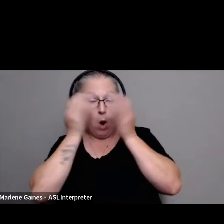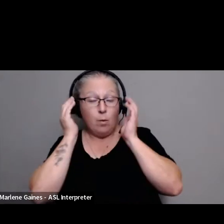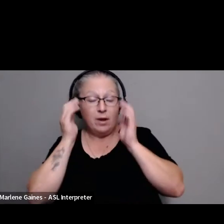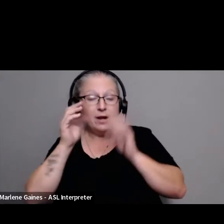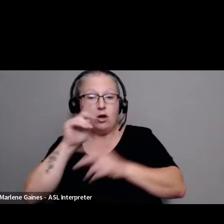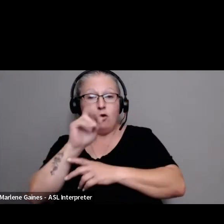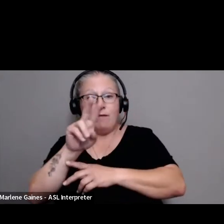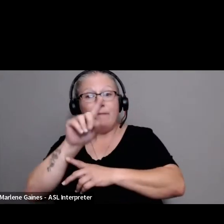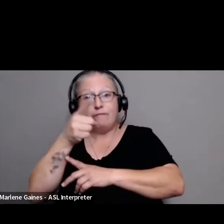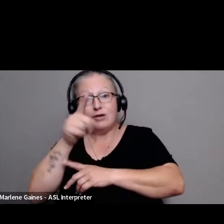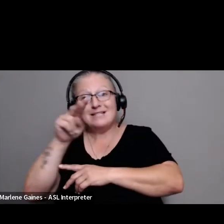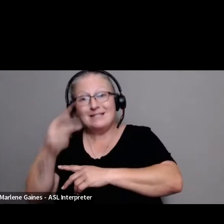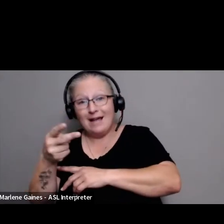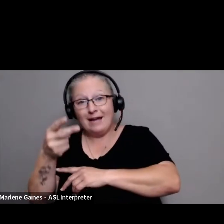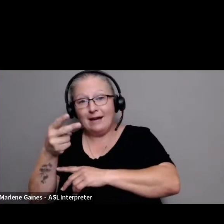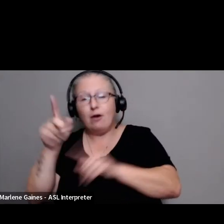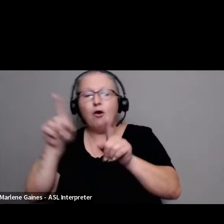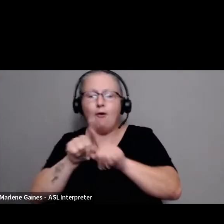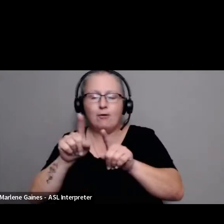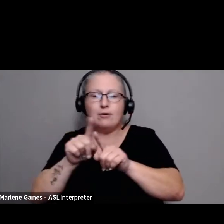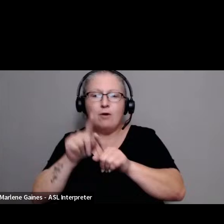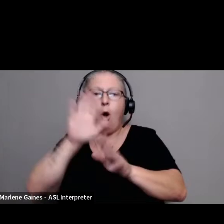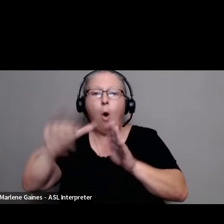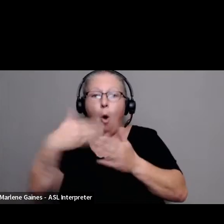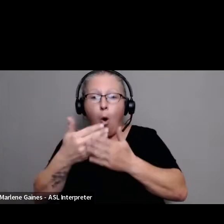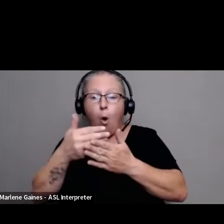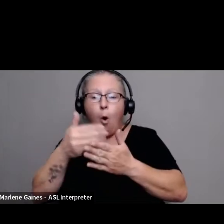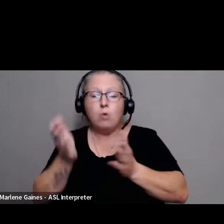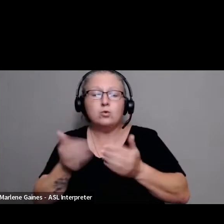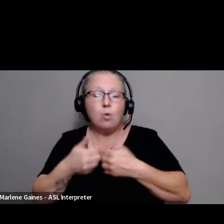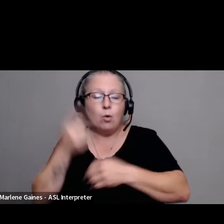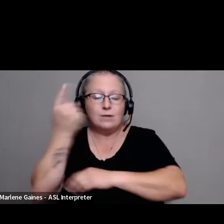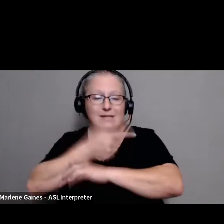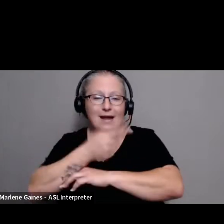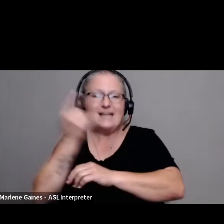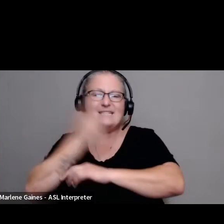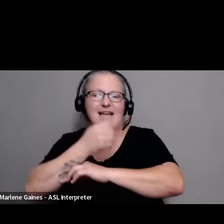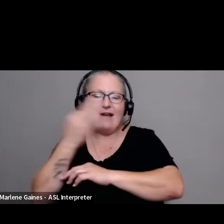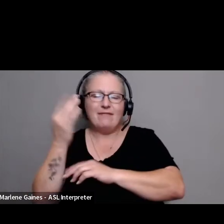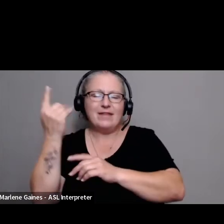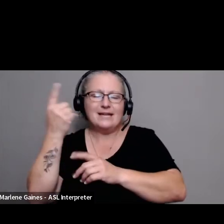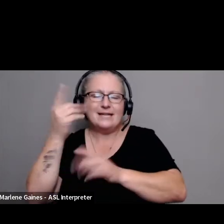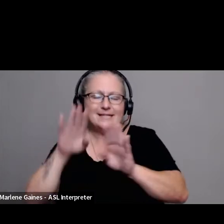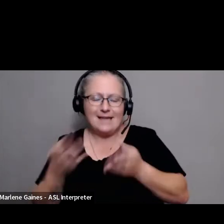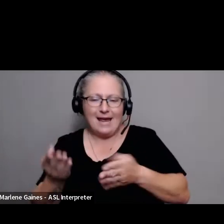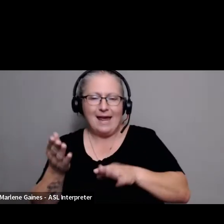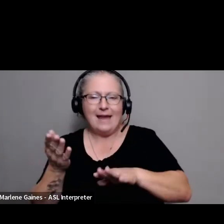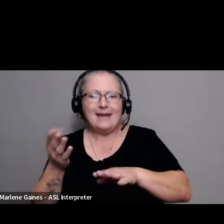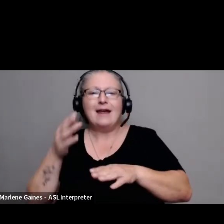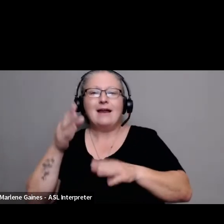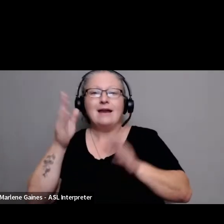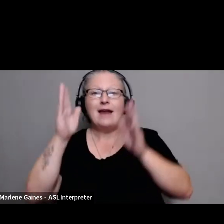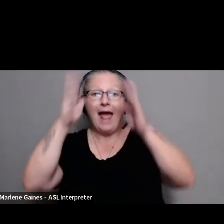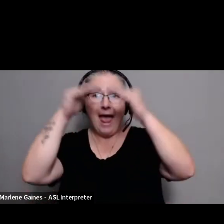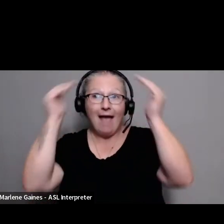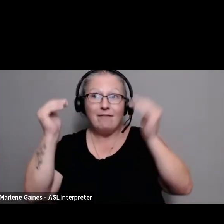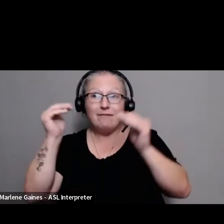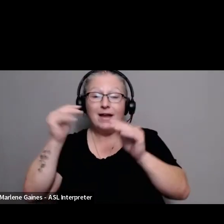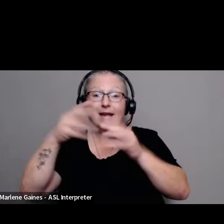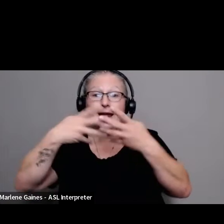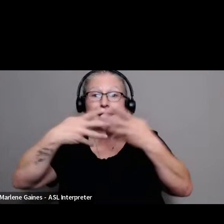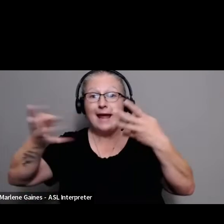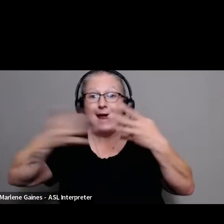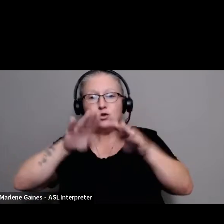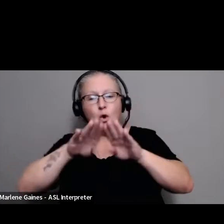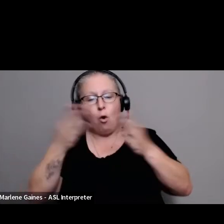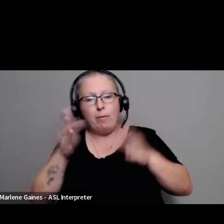November 1st and 2nd is All Souls Day, or the Day of the Dead. According to tradition, the gates of heaven are opened at midnight on October 31st, and the